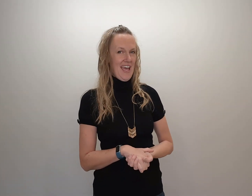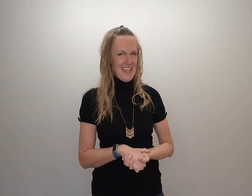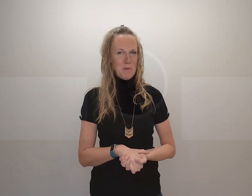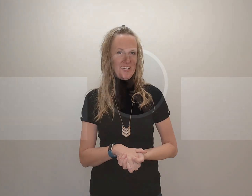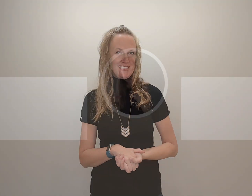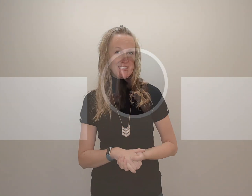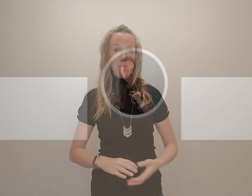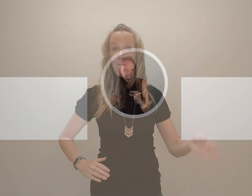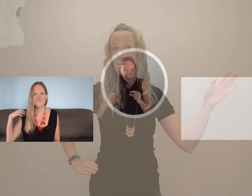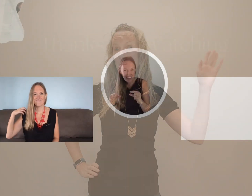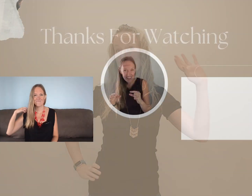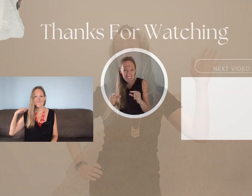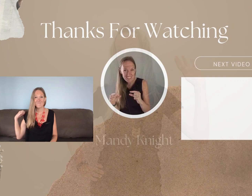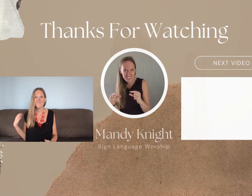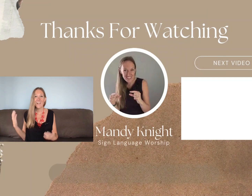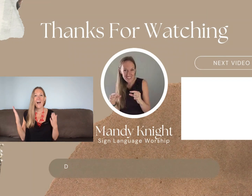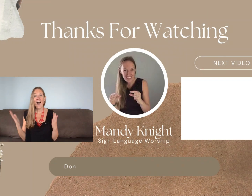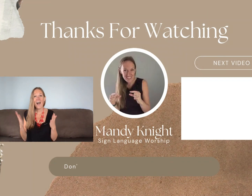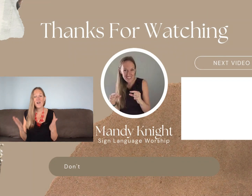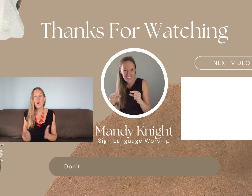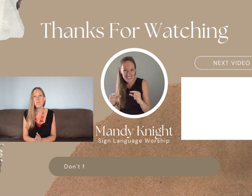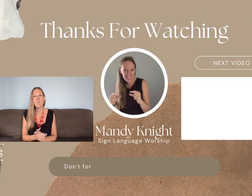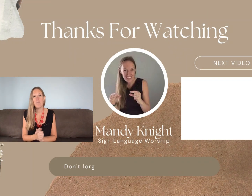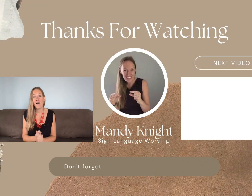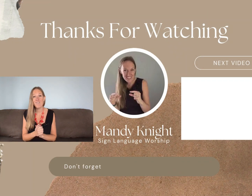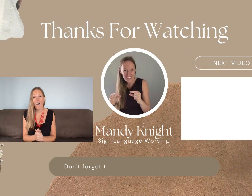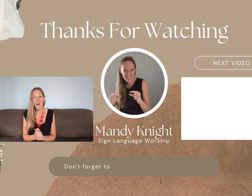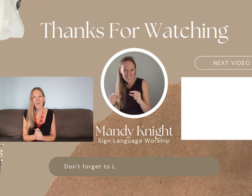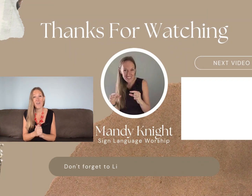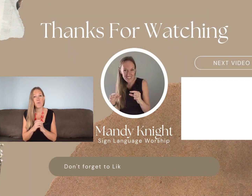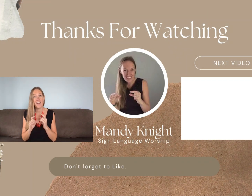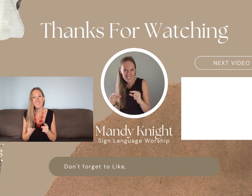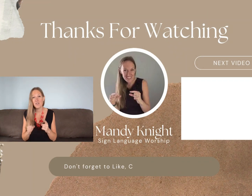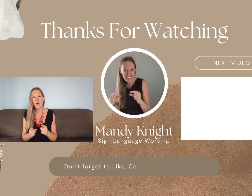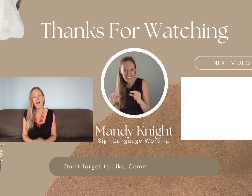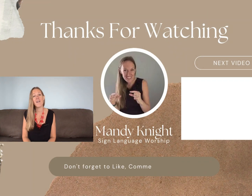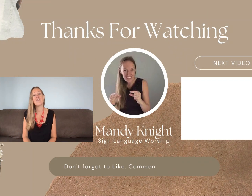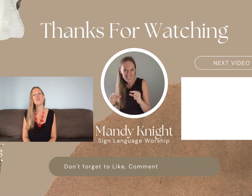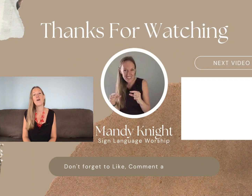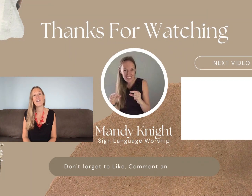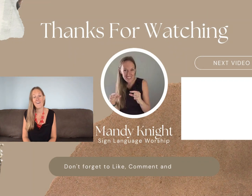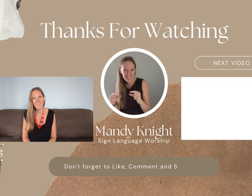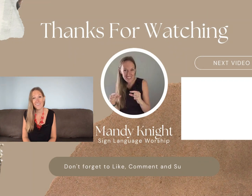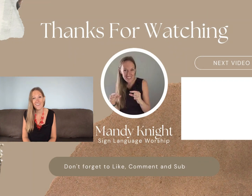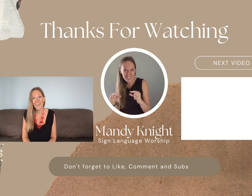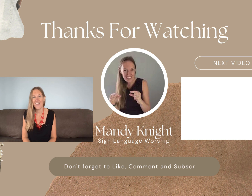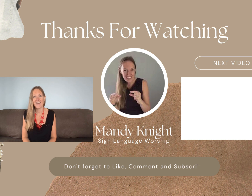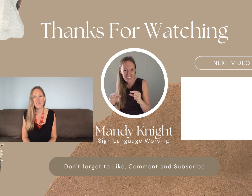and the bridge. Bye. I hope above all that wherever you are healthy and that you